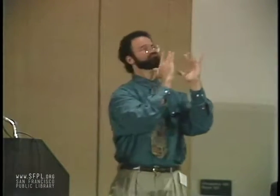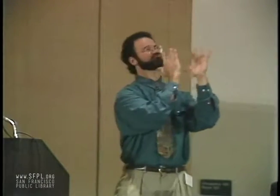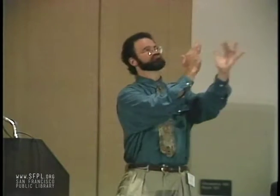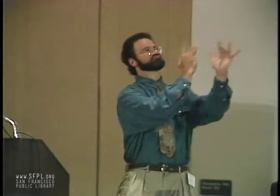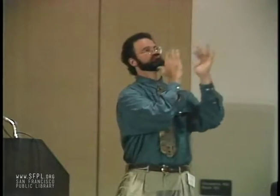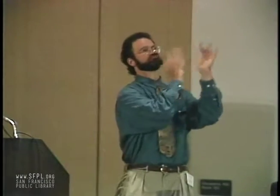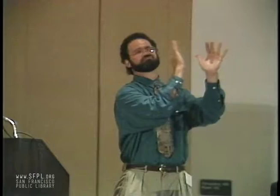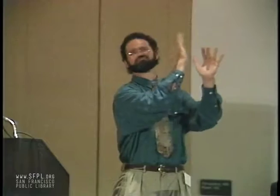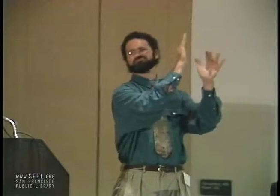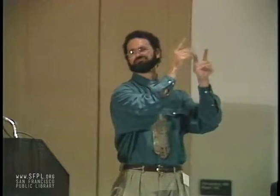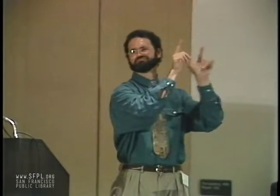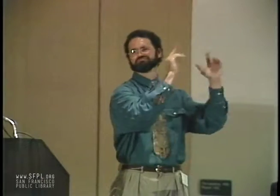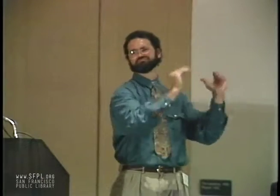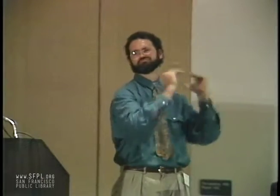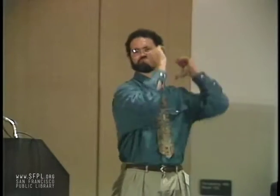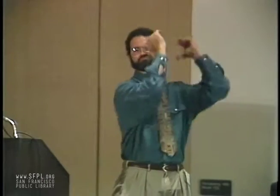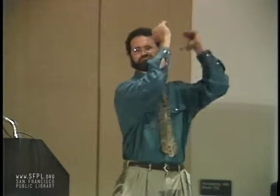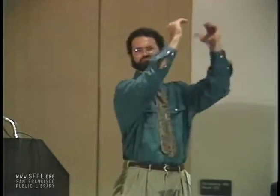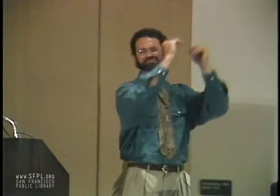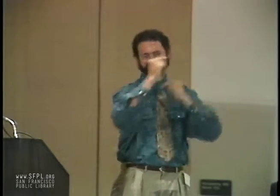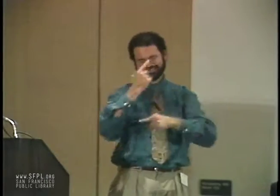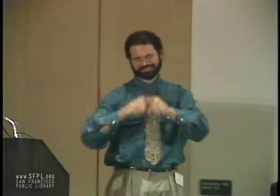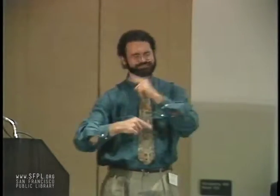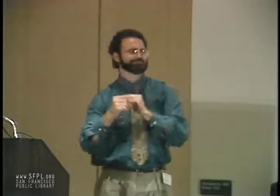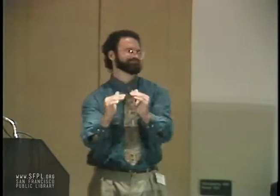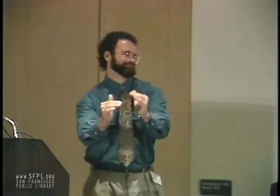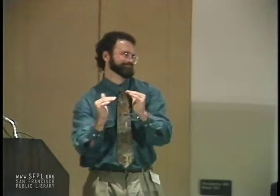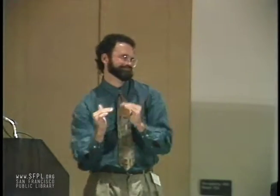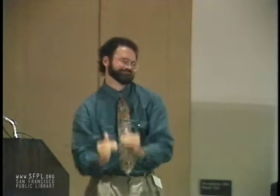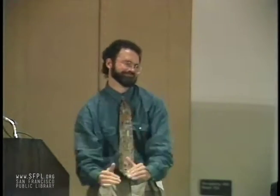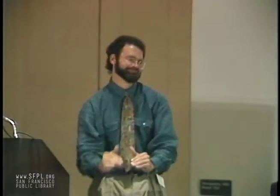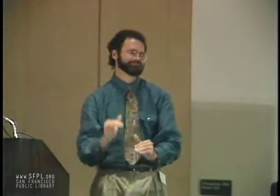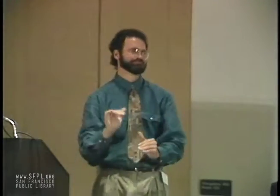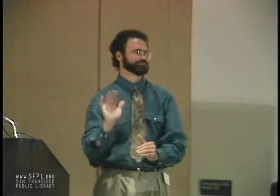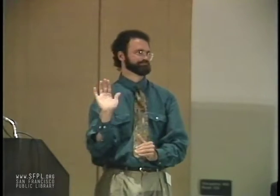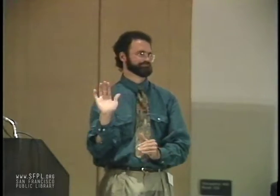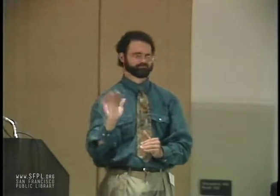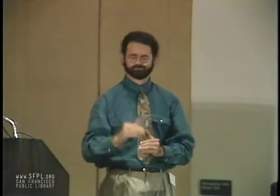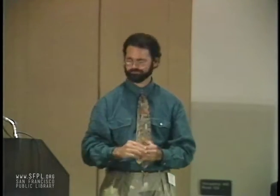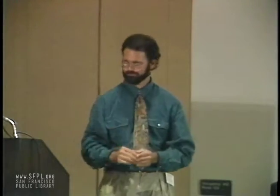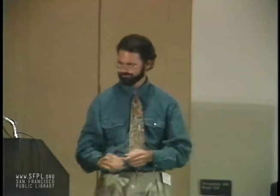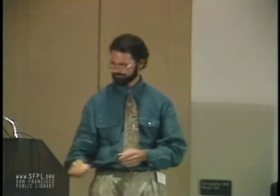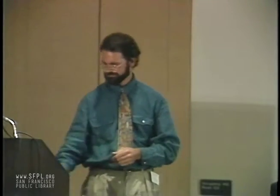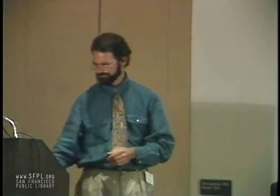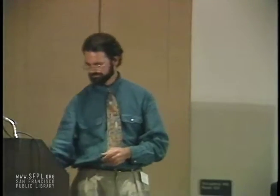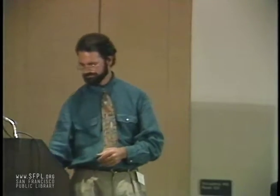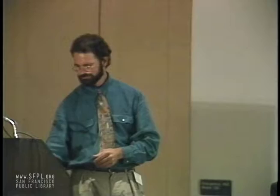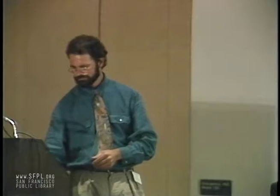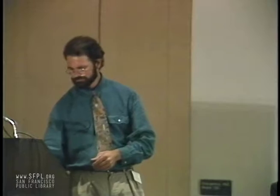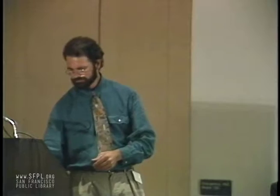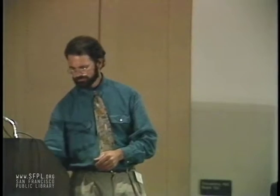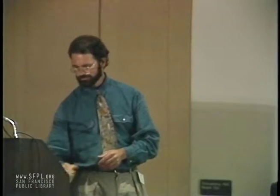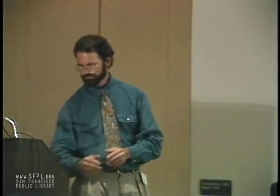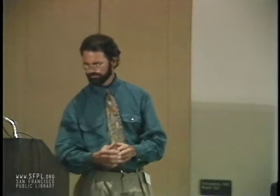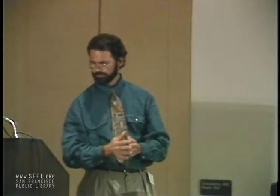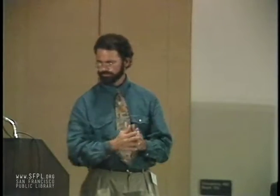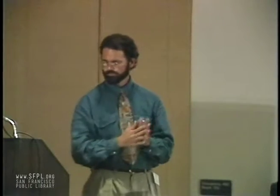it's not really comparable to spoken language. Sign language is an inferior language or form of